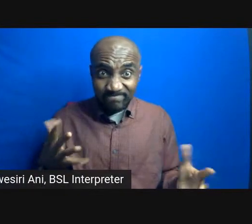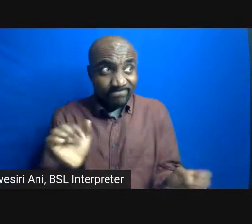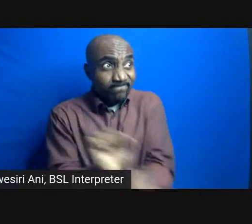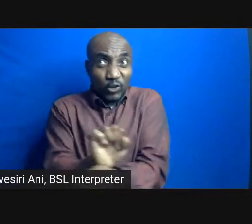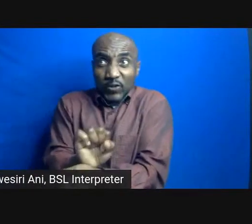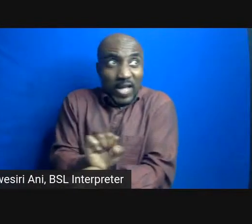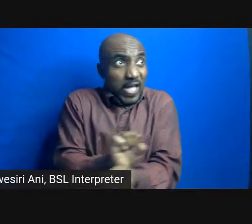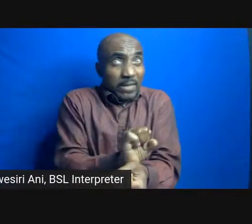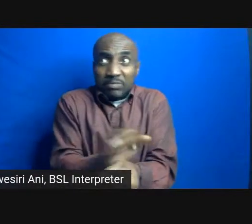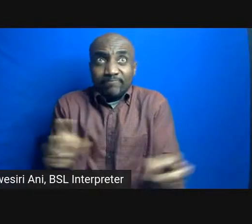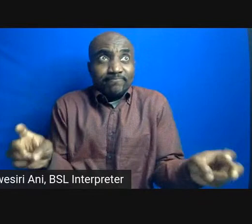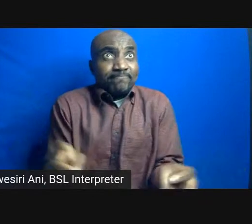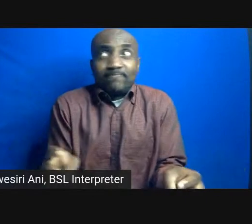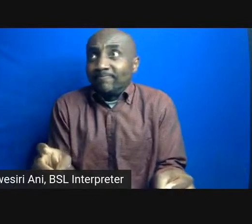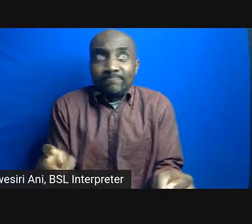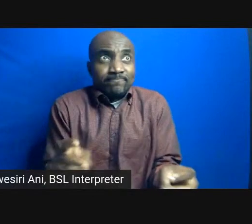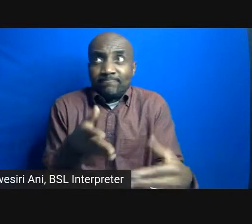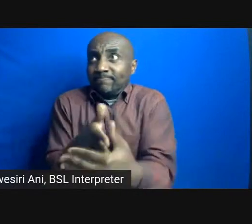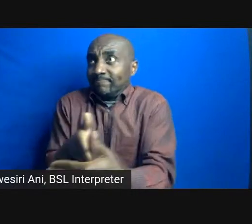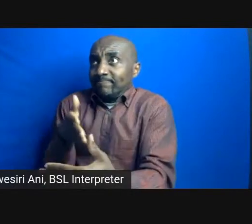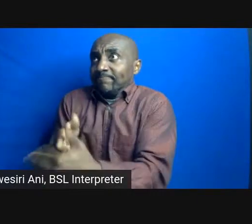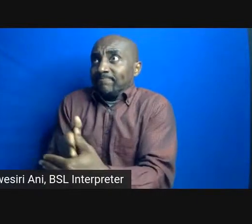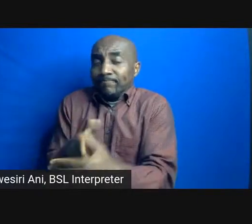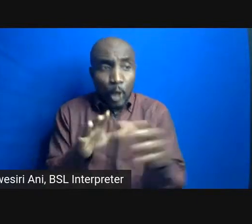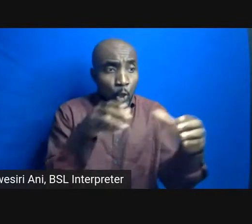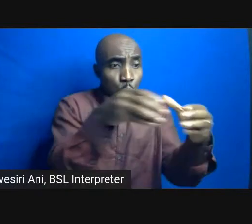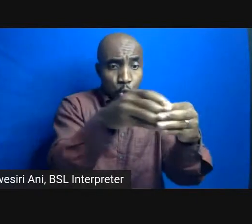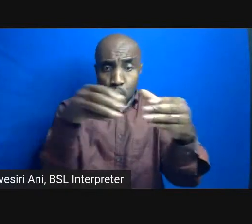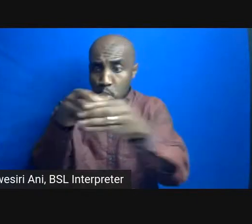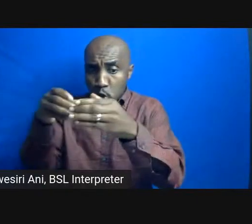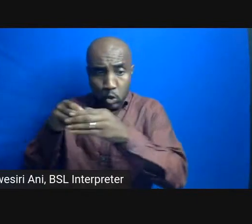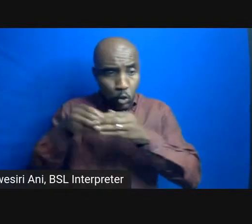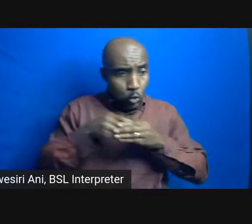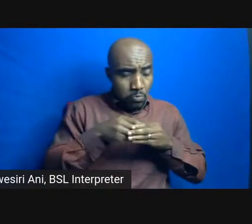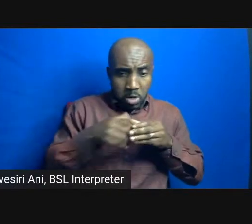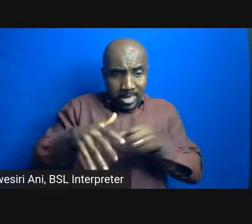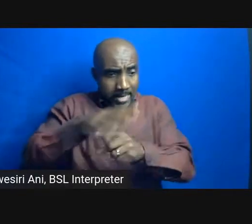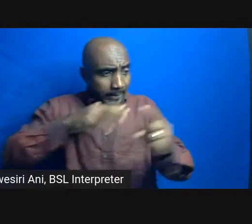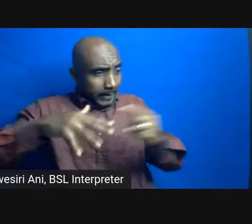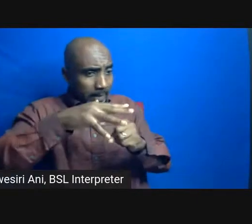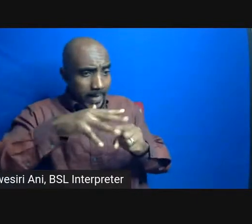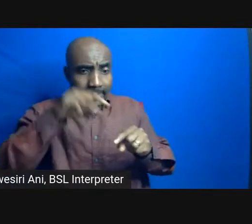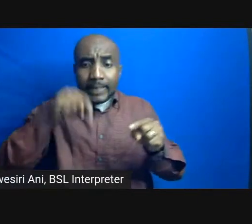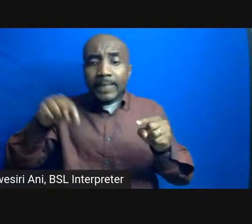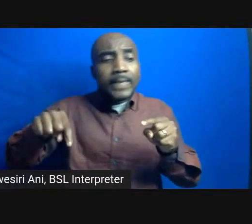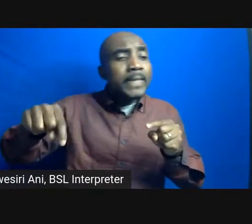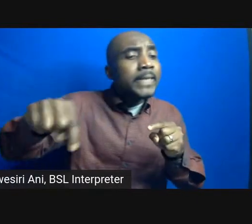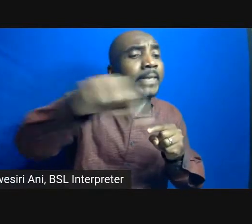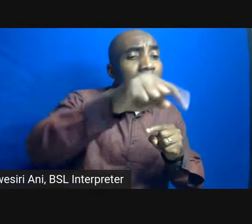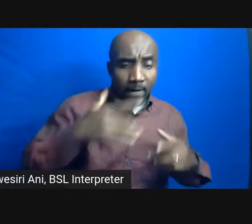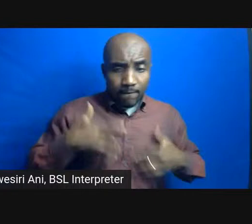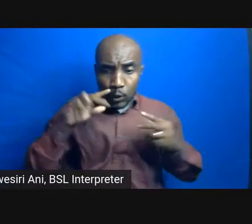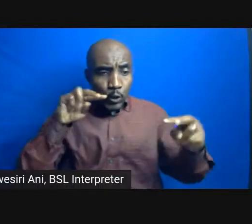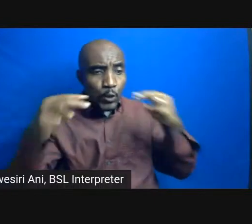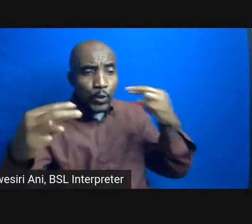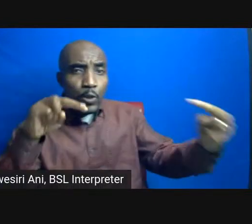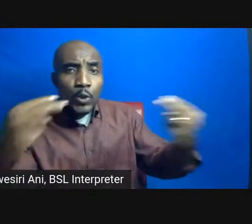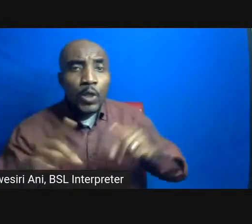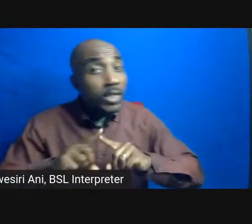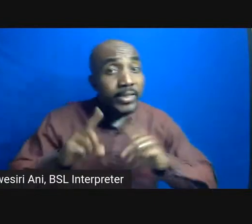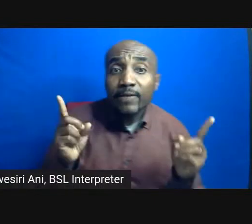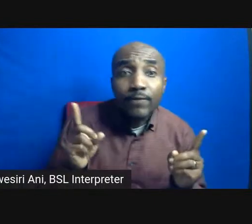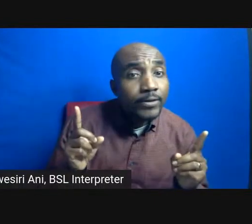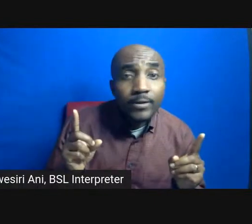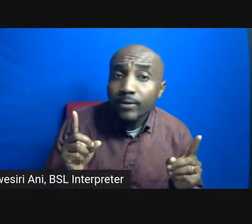room, and each group or section of society holds different clues. Not all of